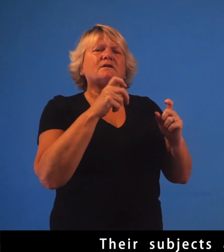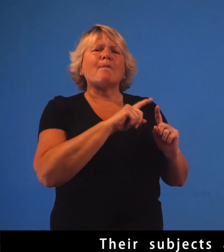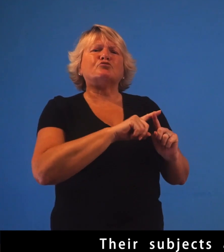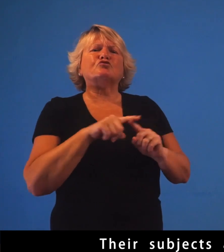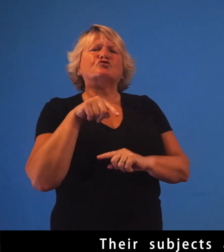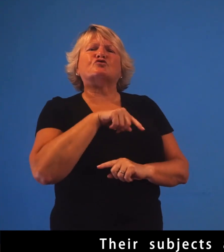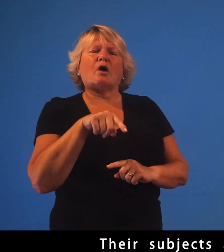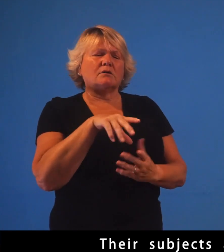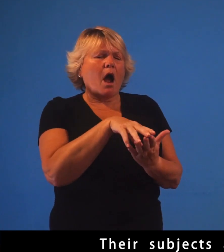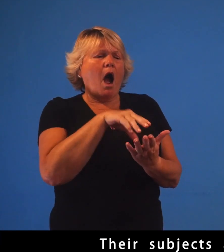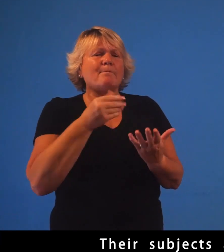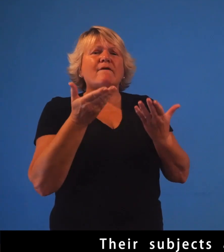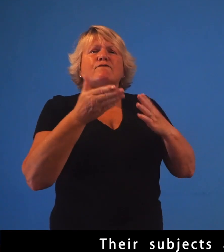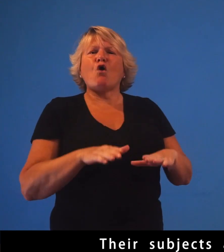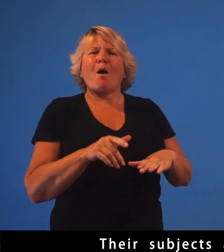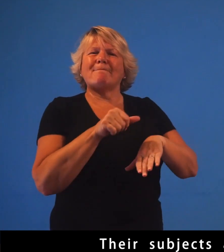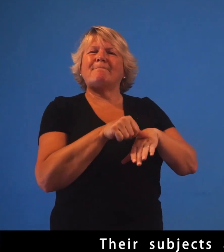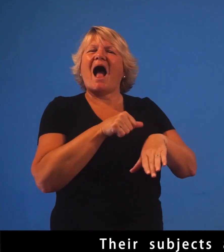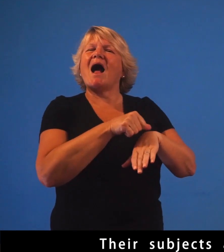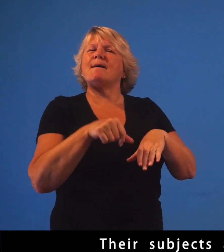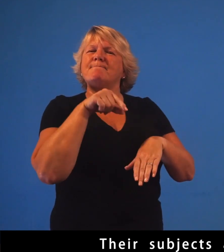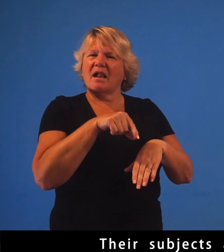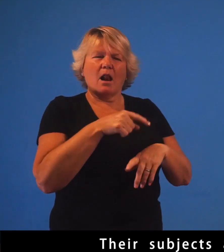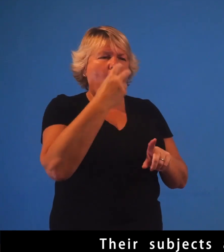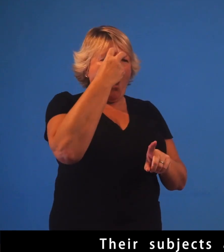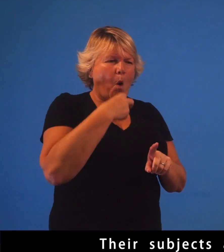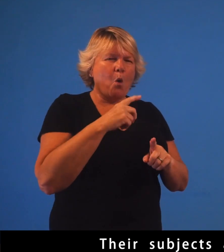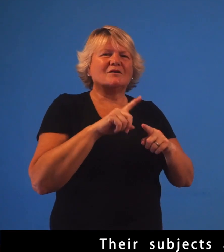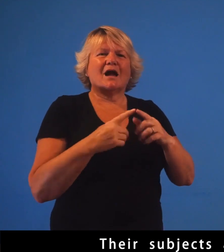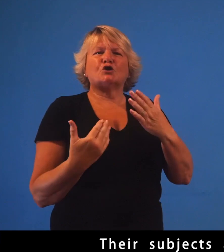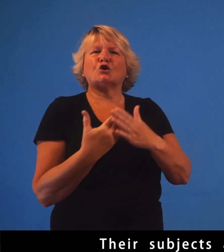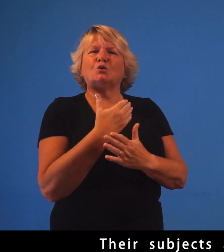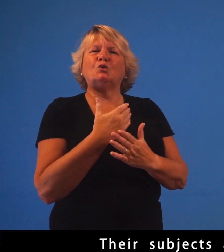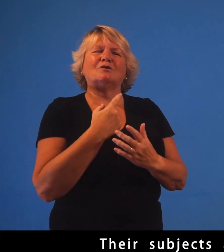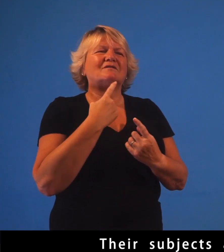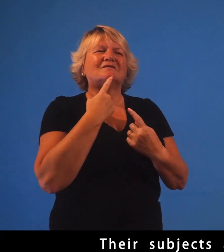Their subjects are taken from the Old and New Testaments of the Bible.